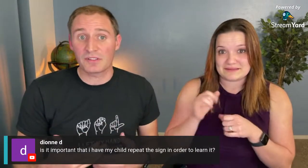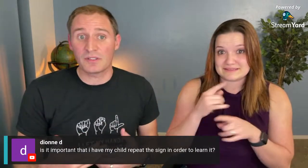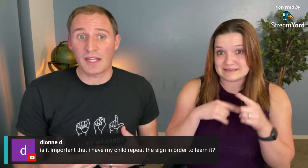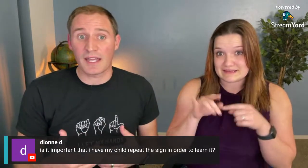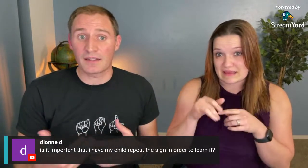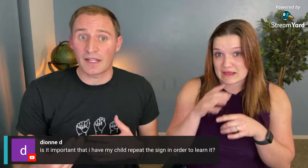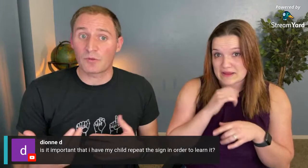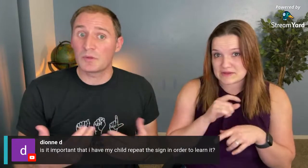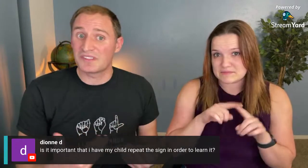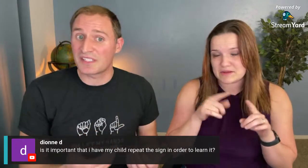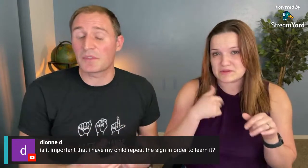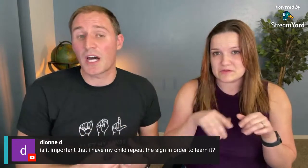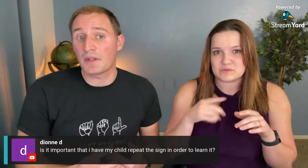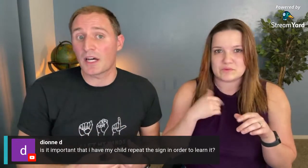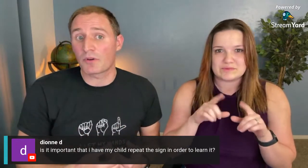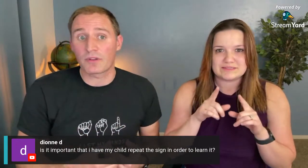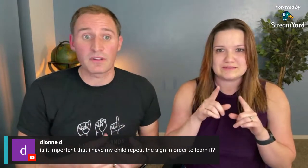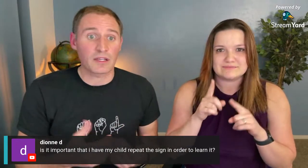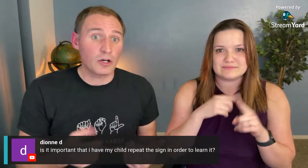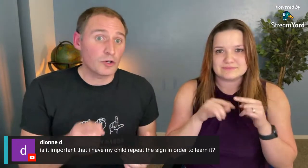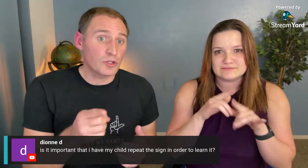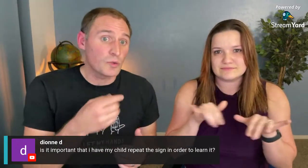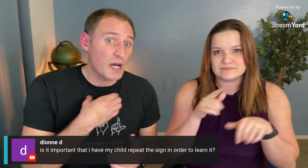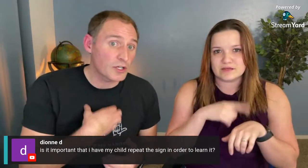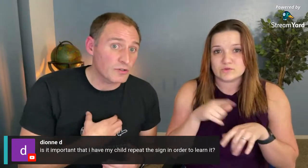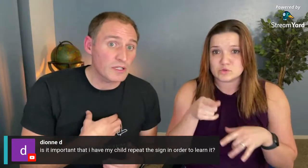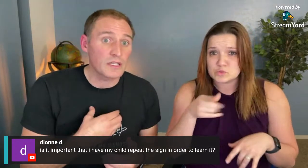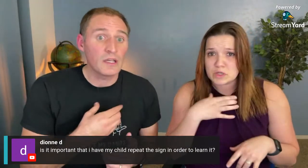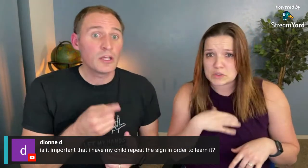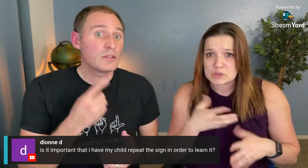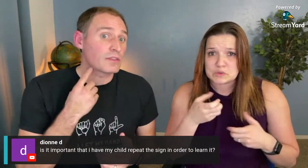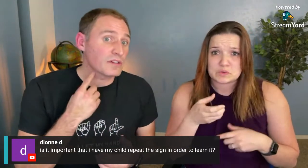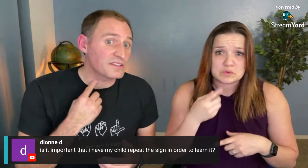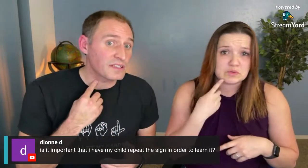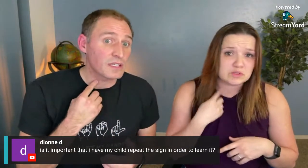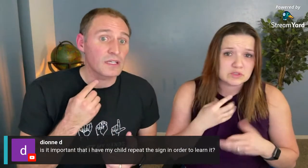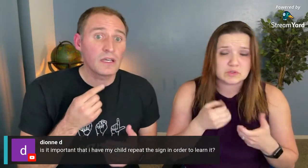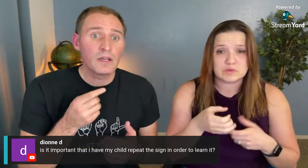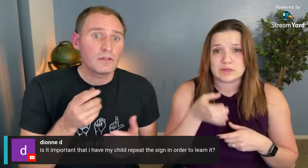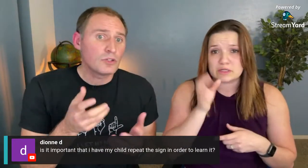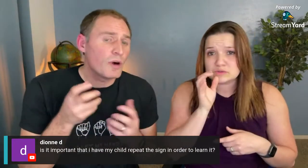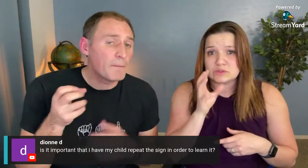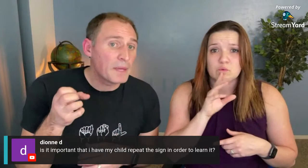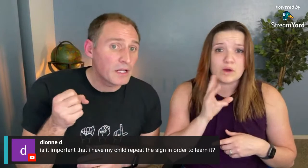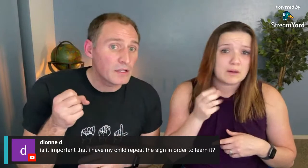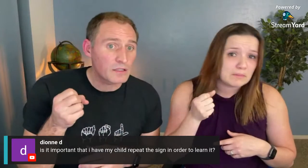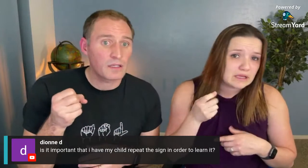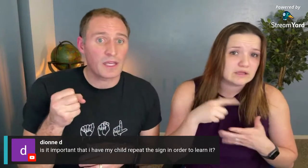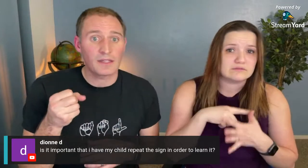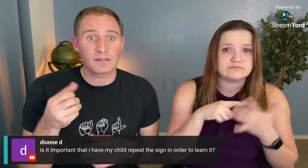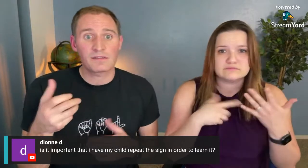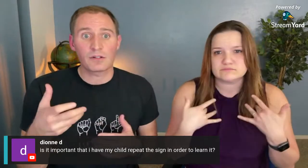it, and we would sim-com a lot with her, oh, you hungry, you thirsty, you want milk. And